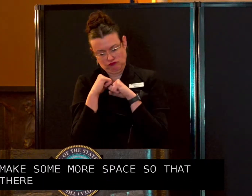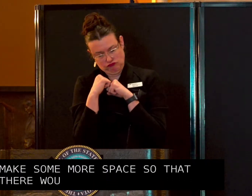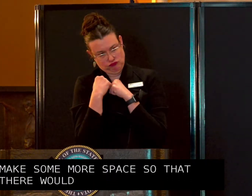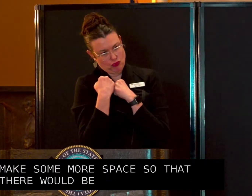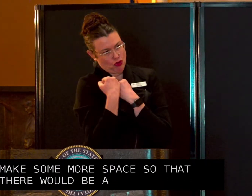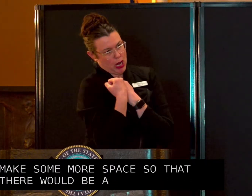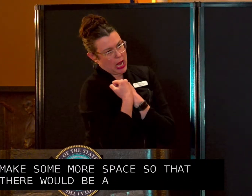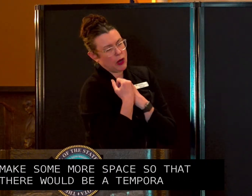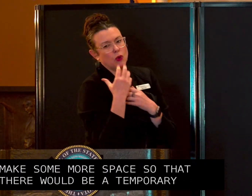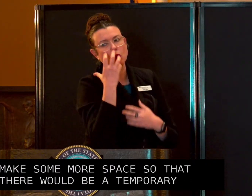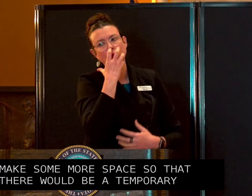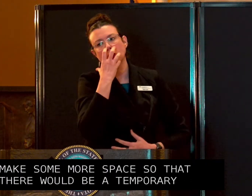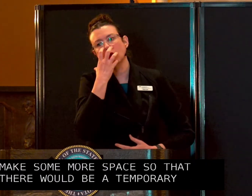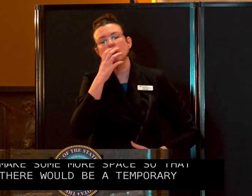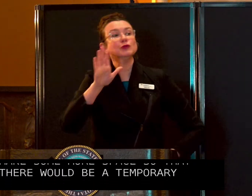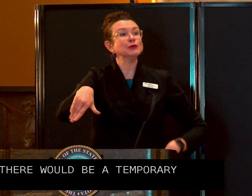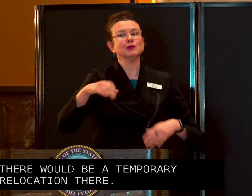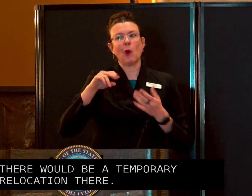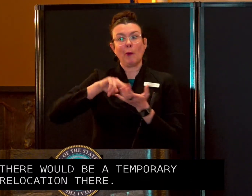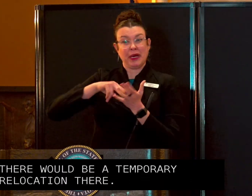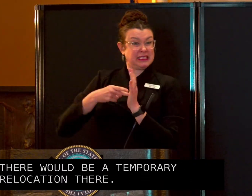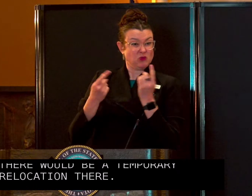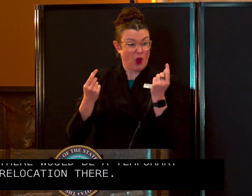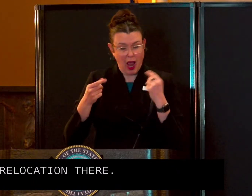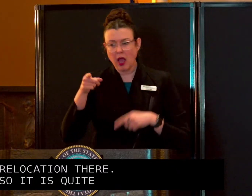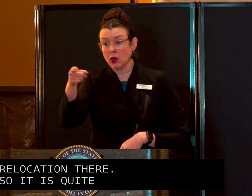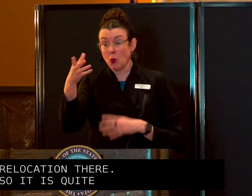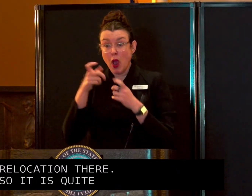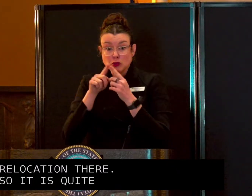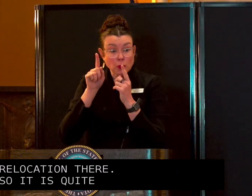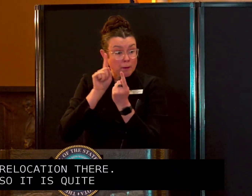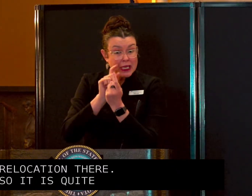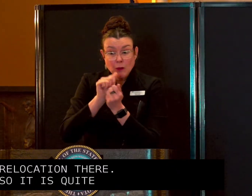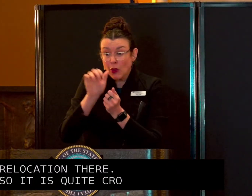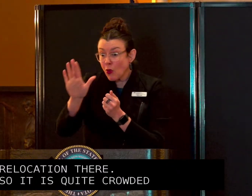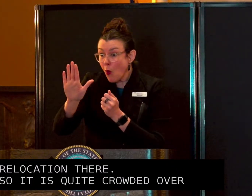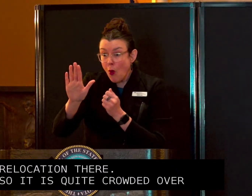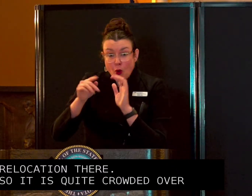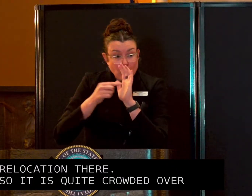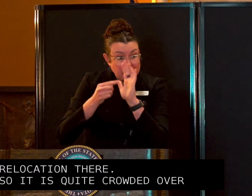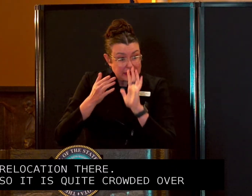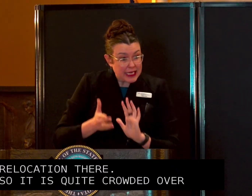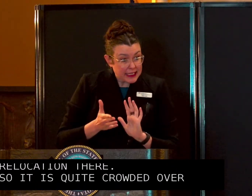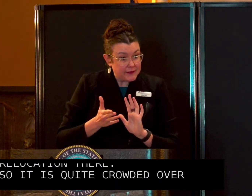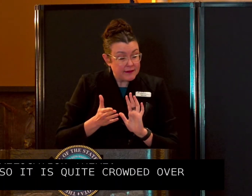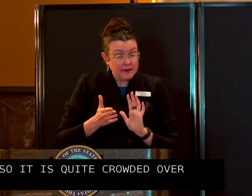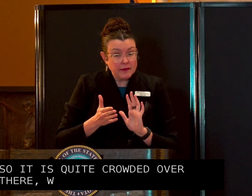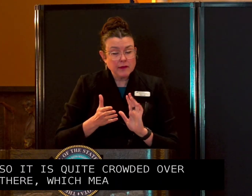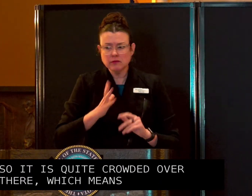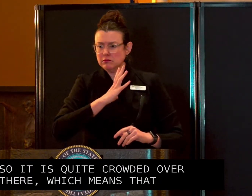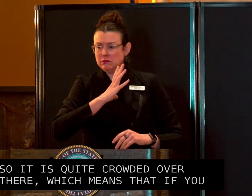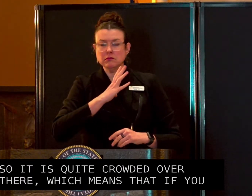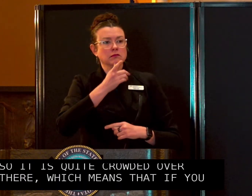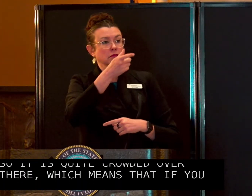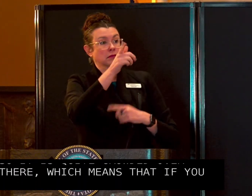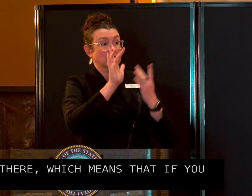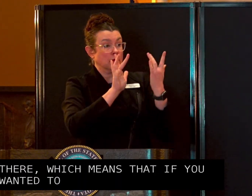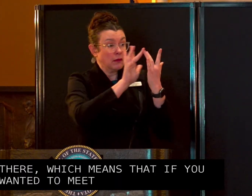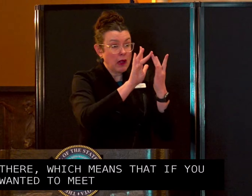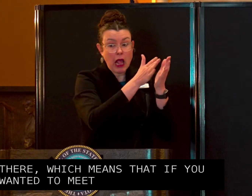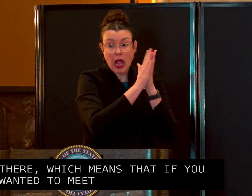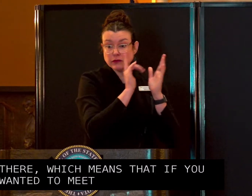there. So it is quite crowded over there, which means that if you wanted to meet with your